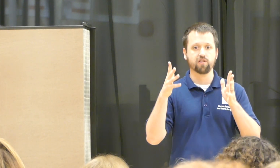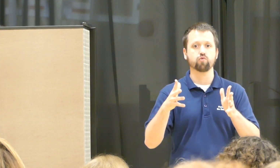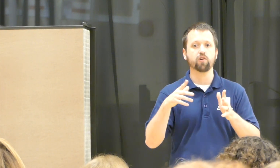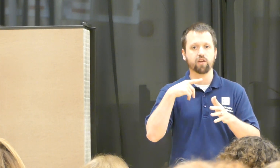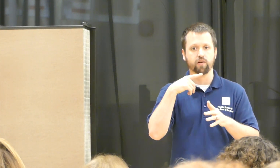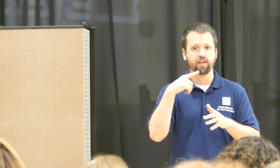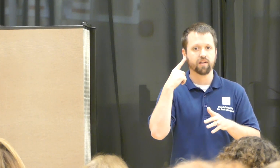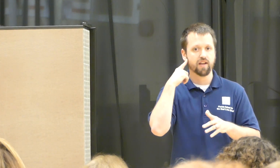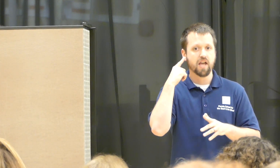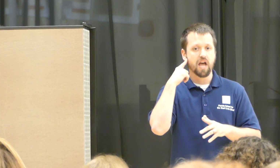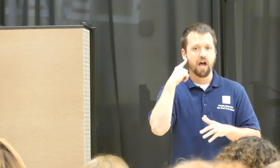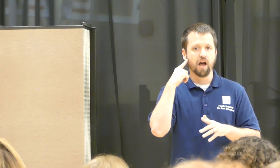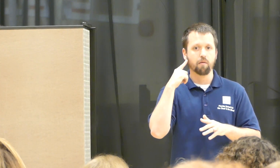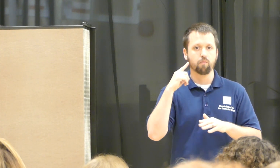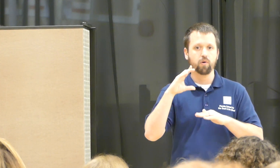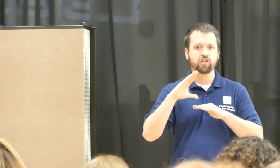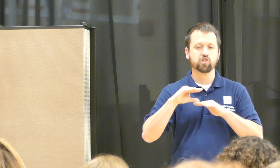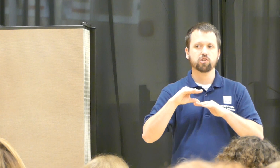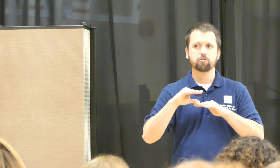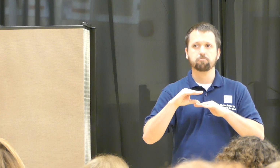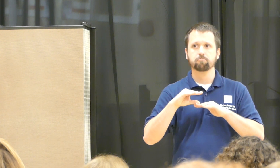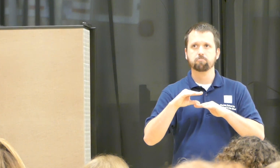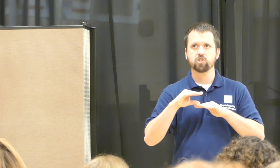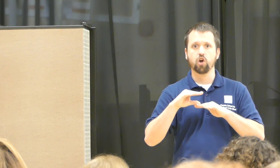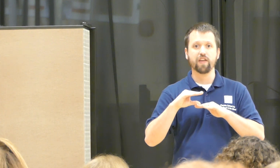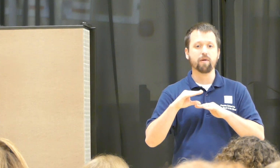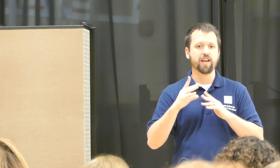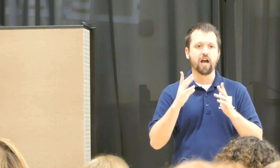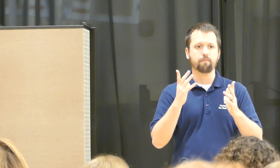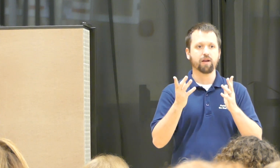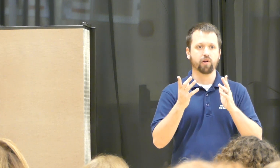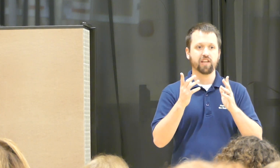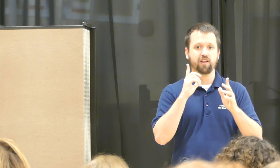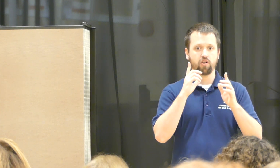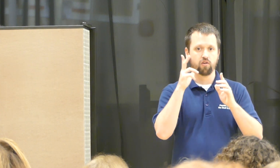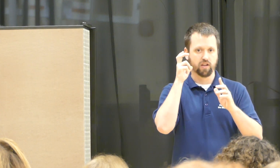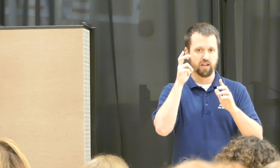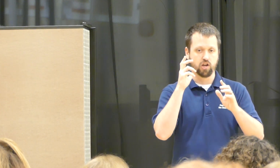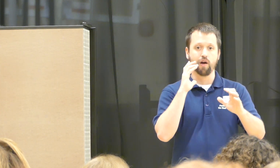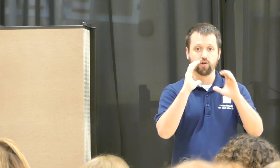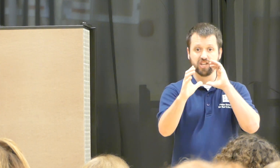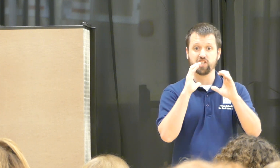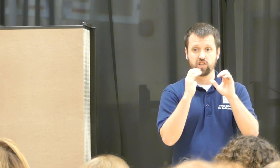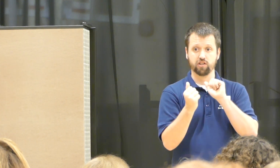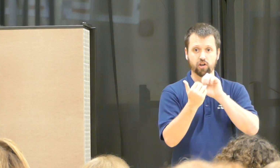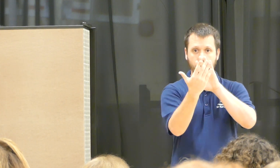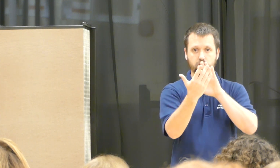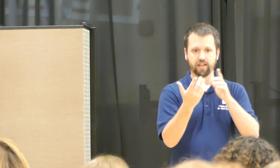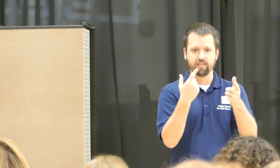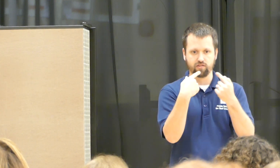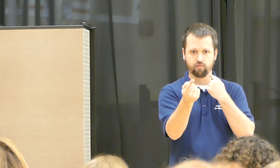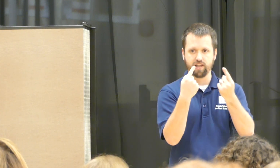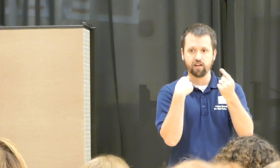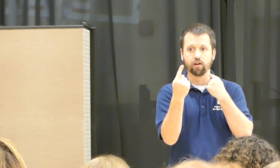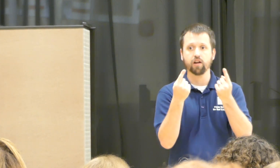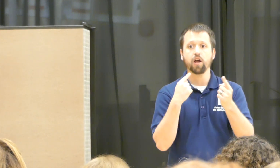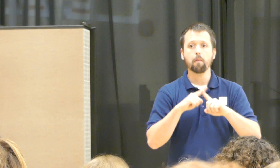residual hearing, which, so they might not be able to hear a conversation, like this right here.